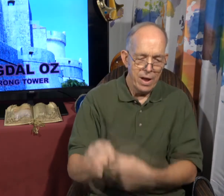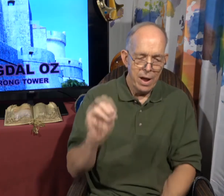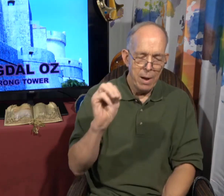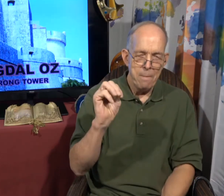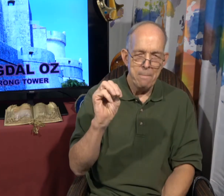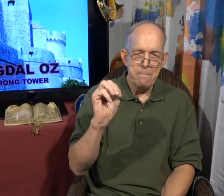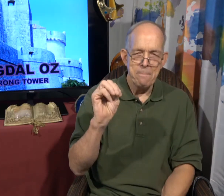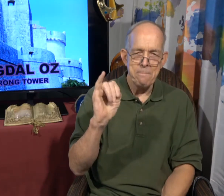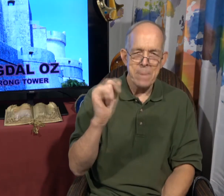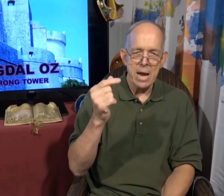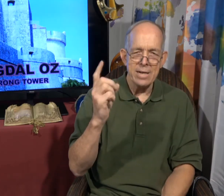today,